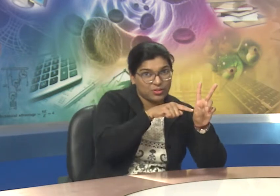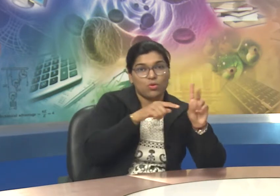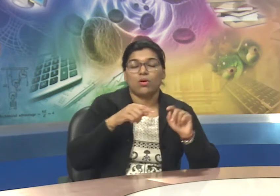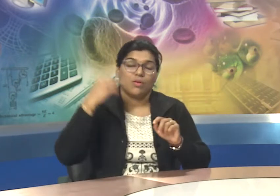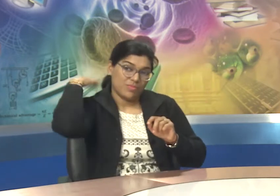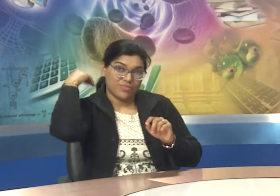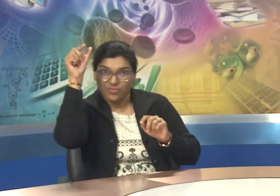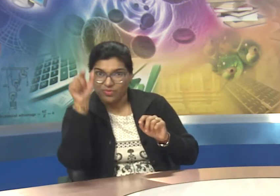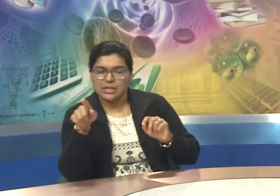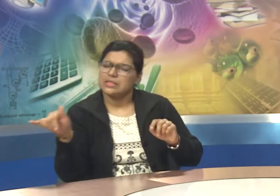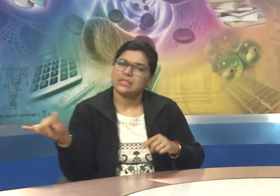Life is